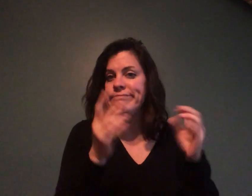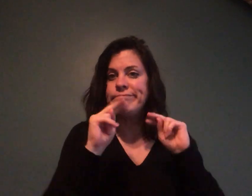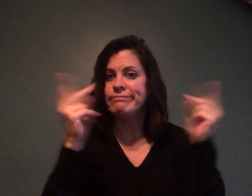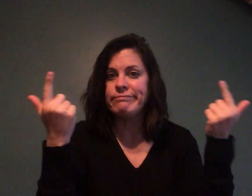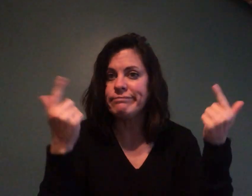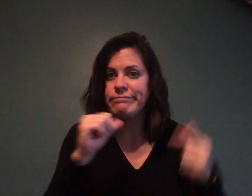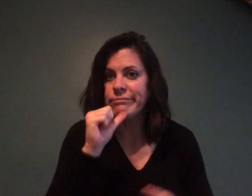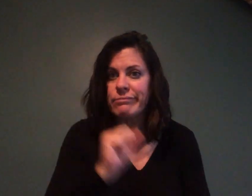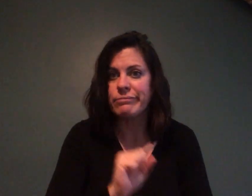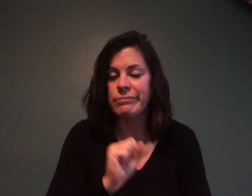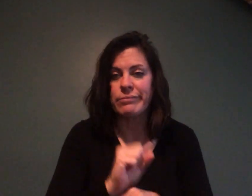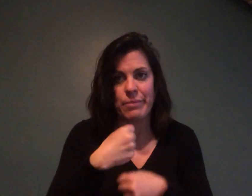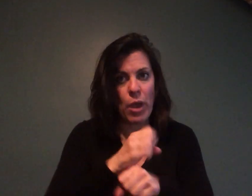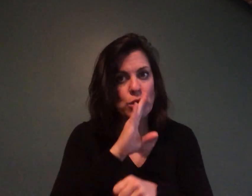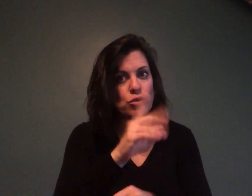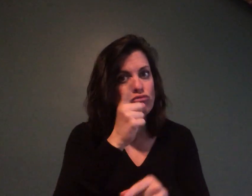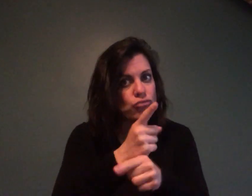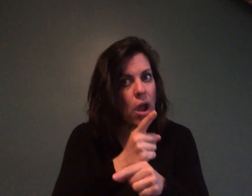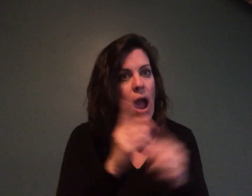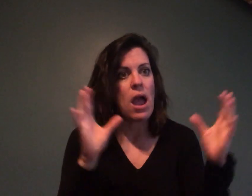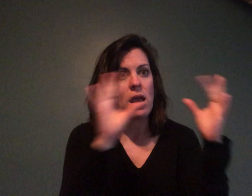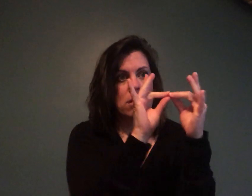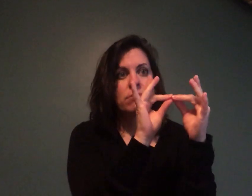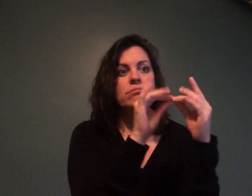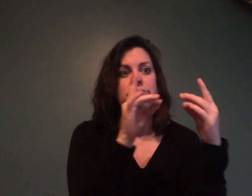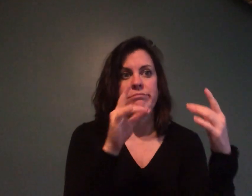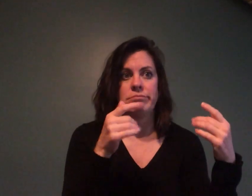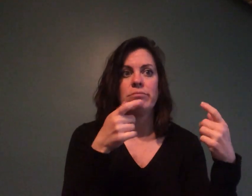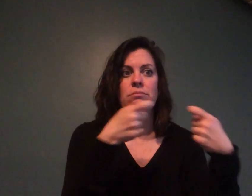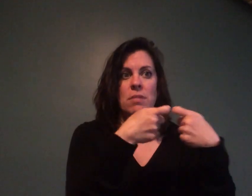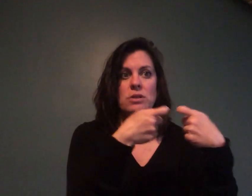if we're working in a job site, it will be the employer's